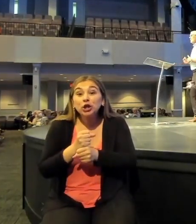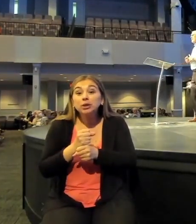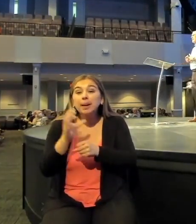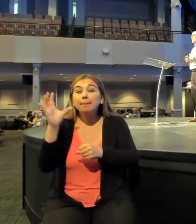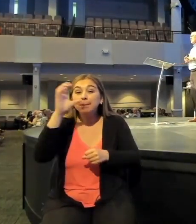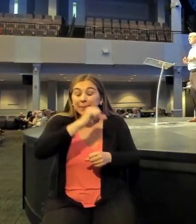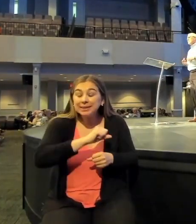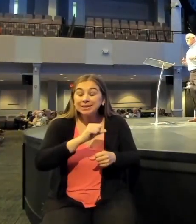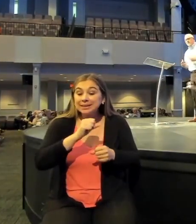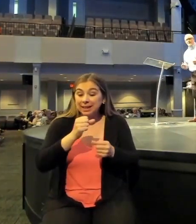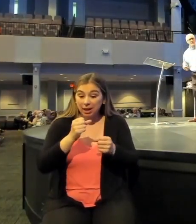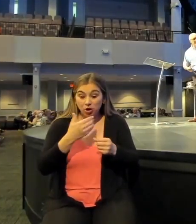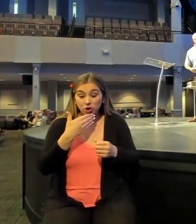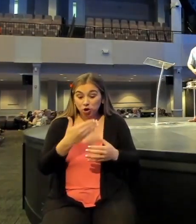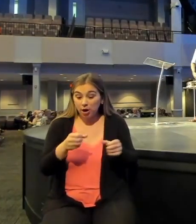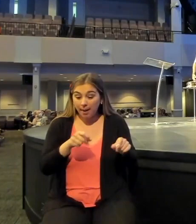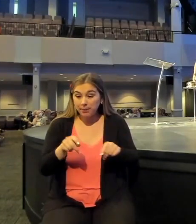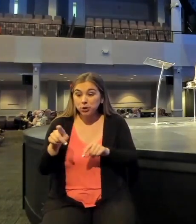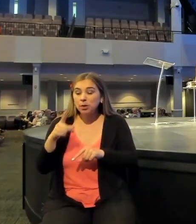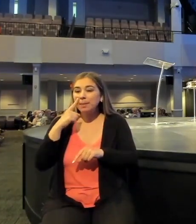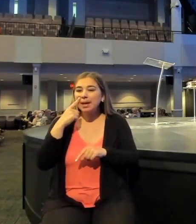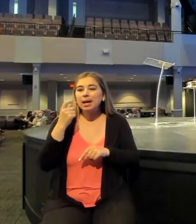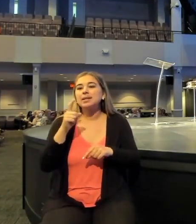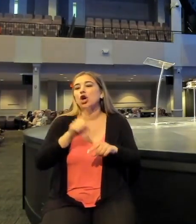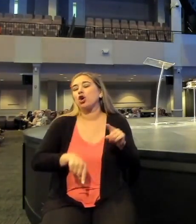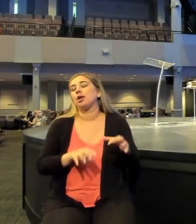missing out on things because they just would not